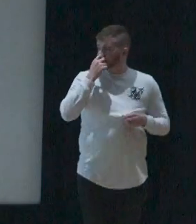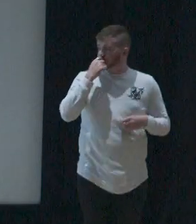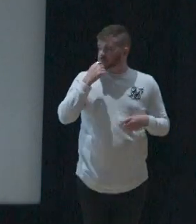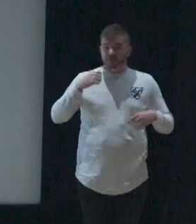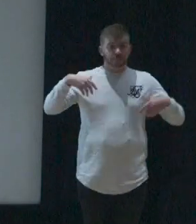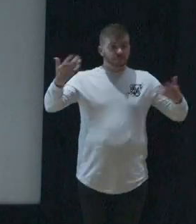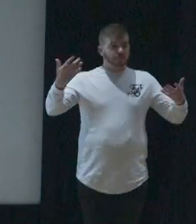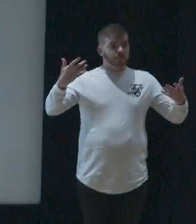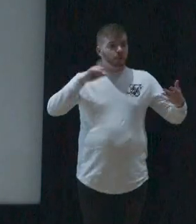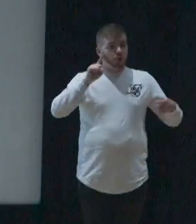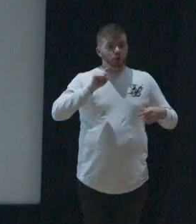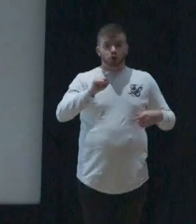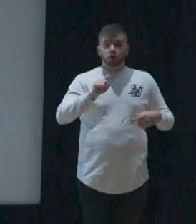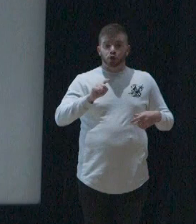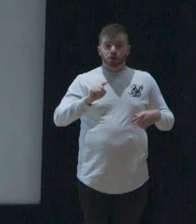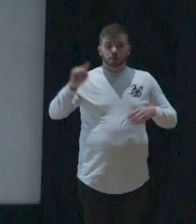Yes, but does anybody have a question?